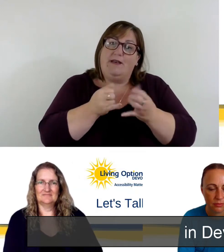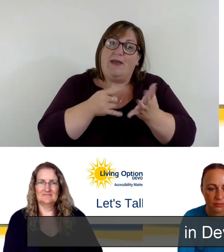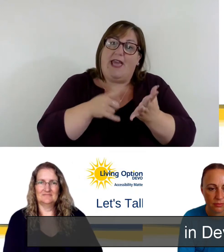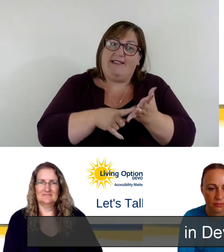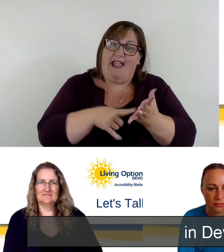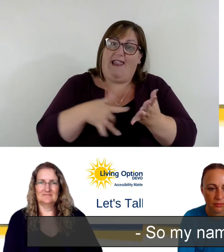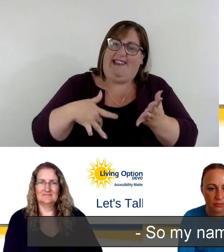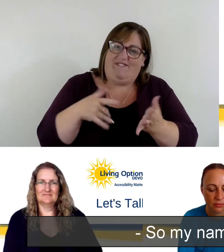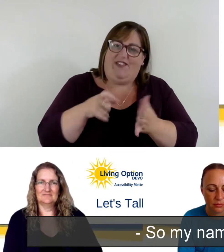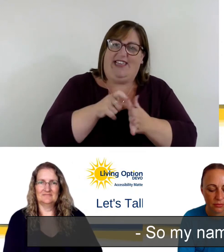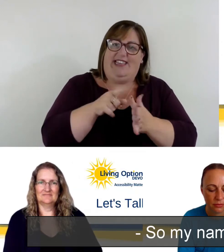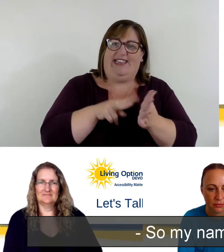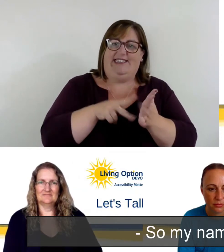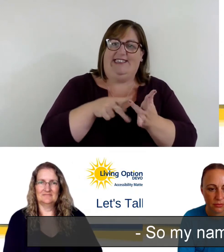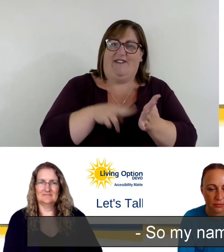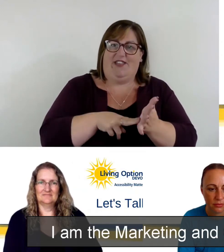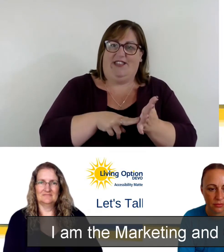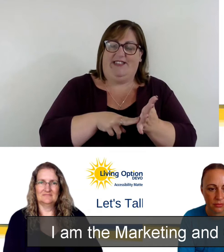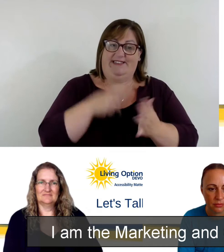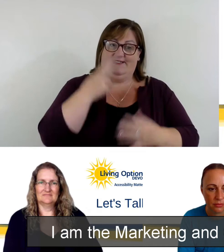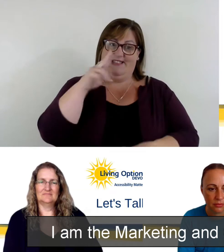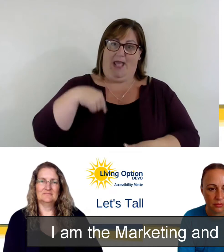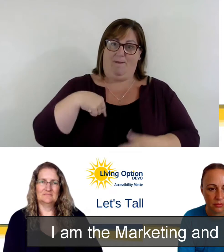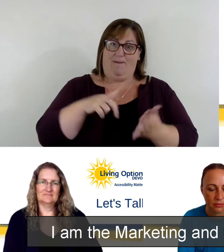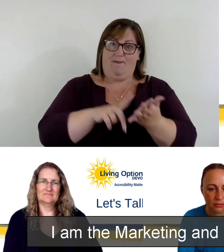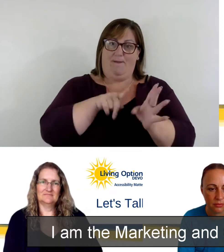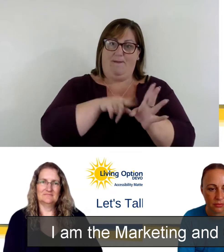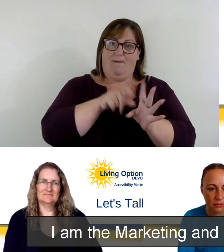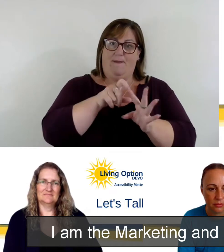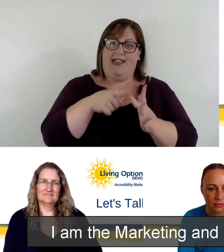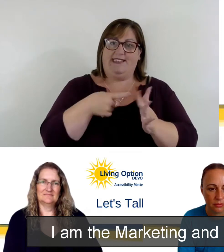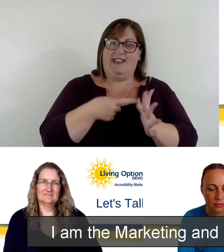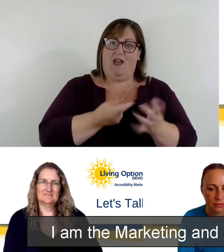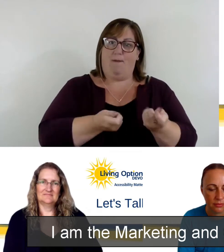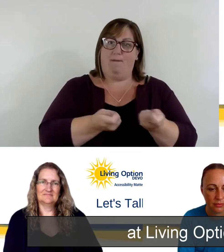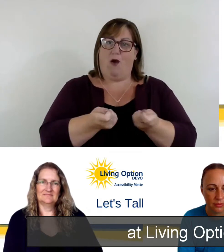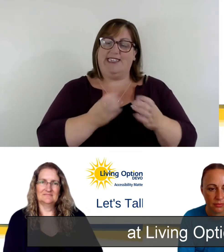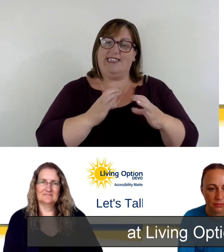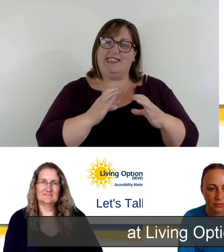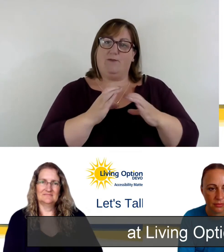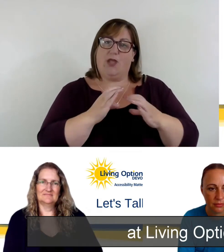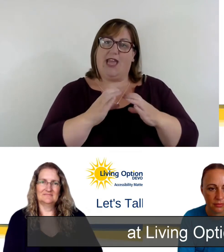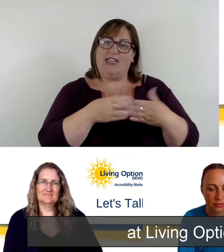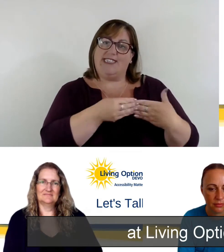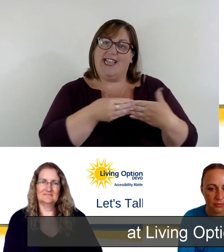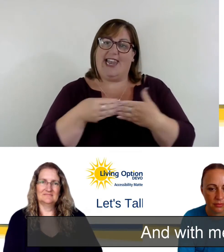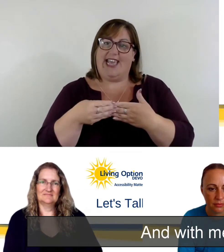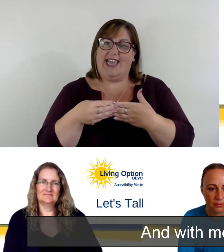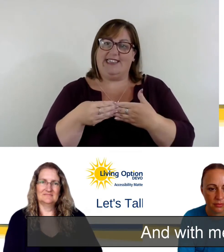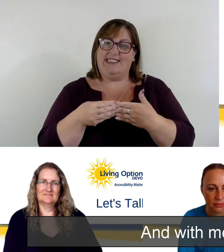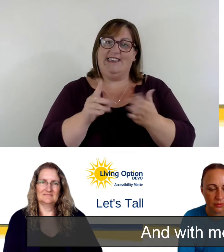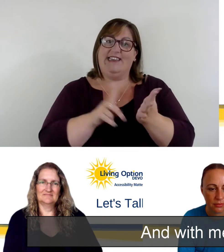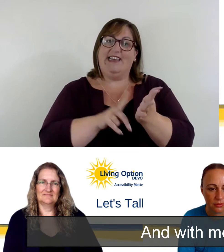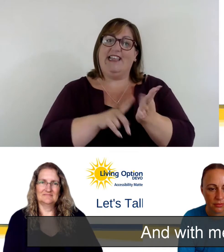Devon. So my name's Lydia, I am the Marketing and Communications Lead at Living Options Devon,